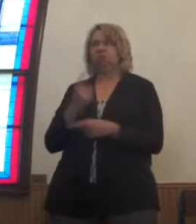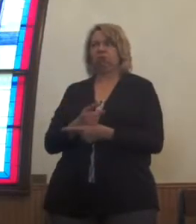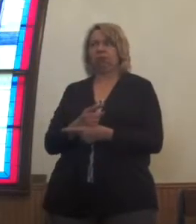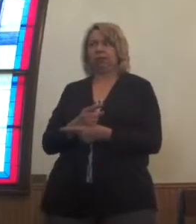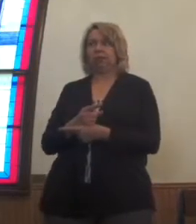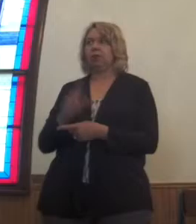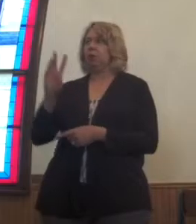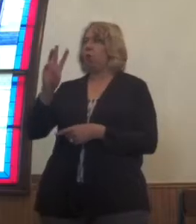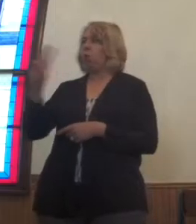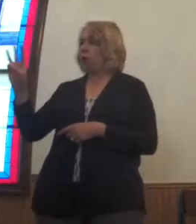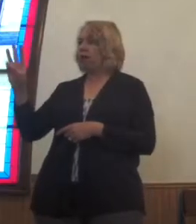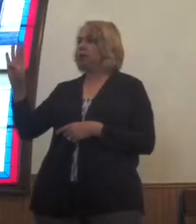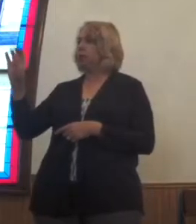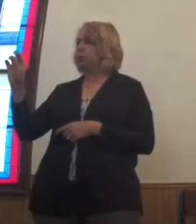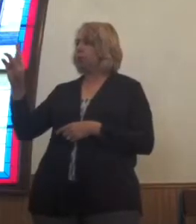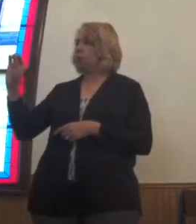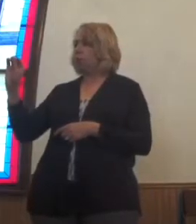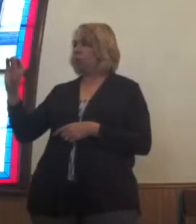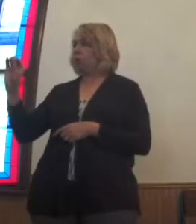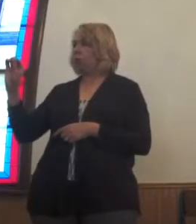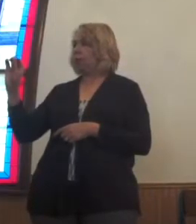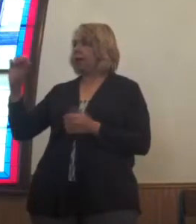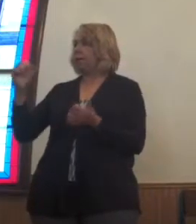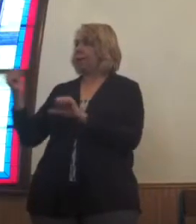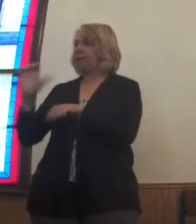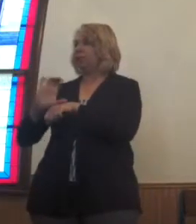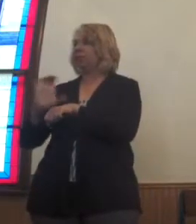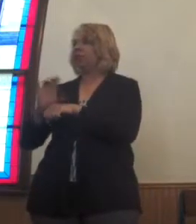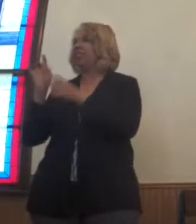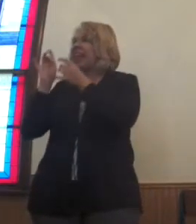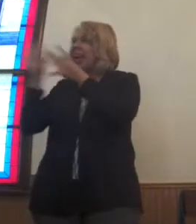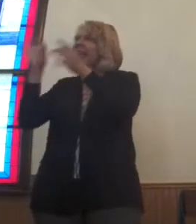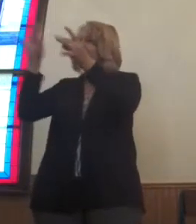That's all I need to say, and you'll get what it means quick enough.